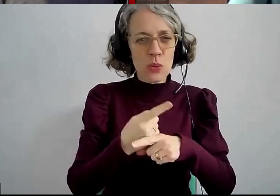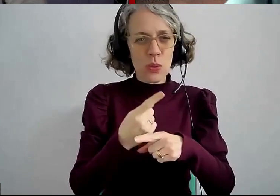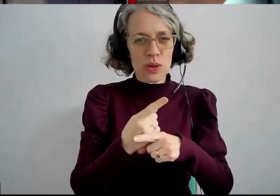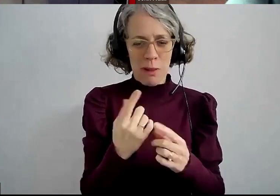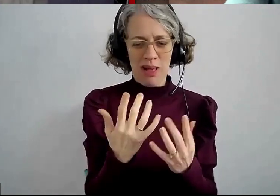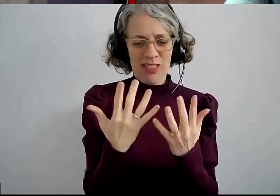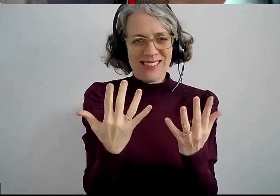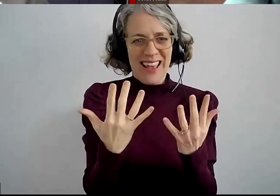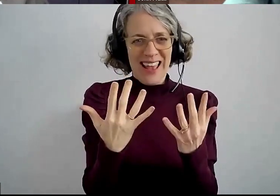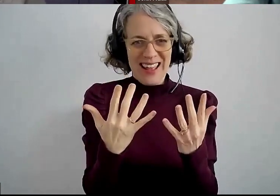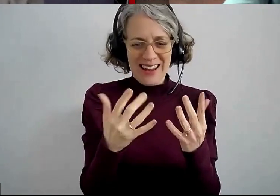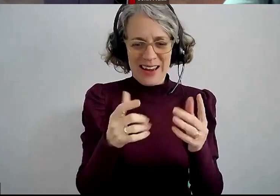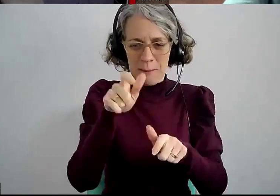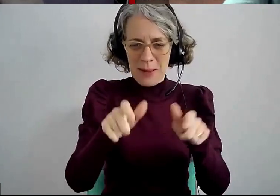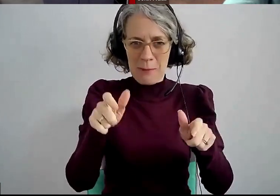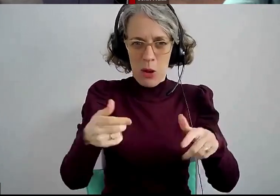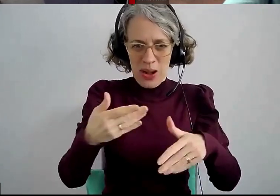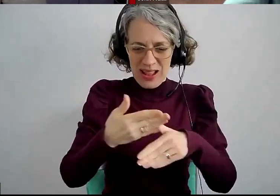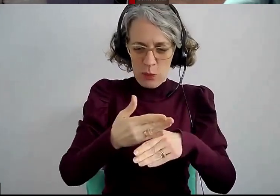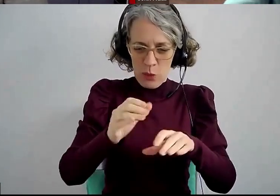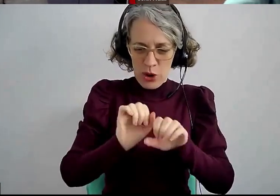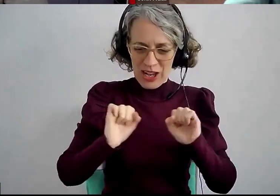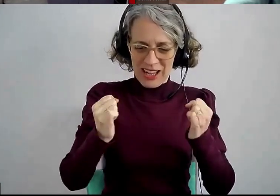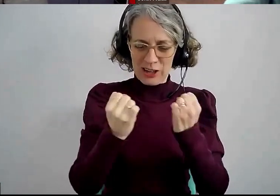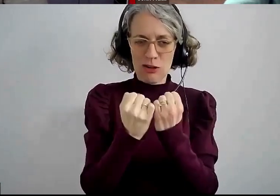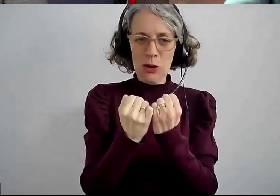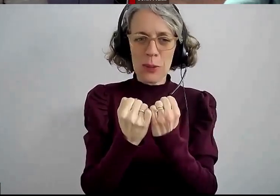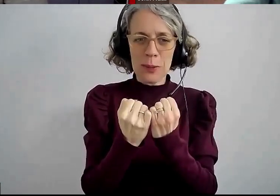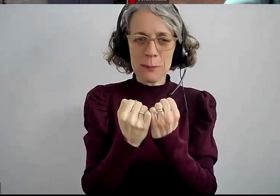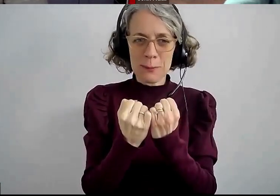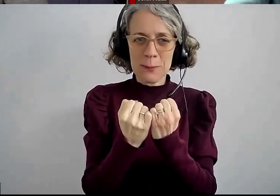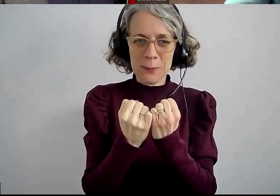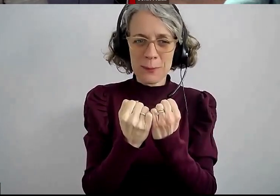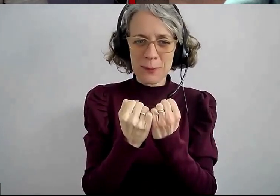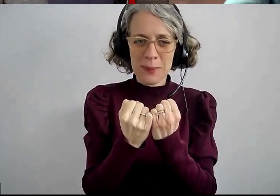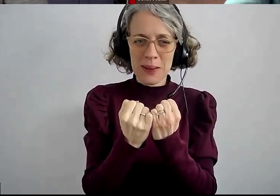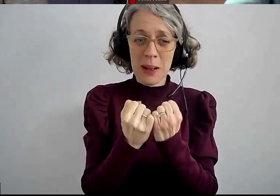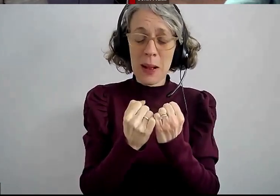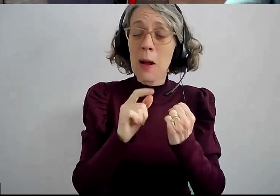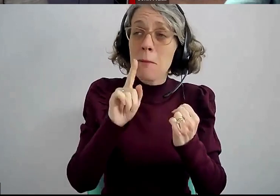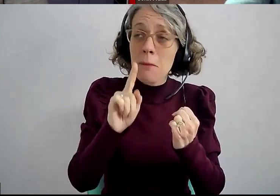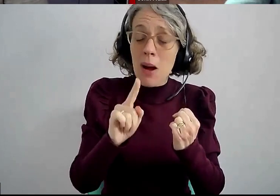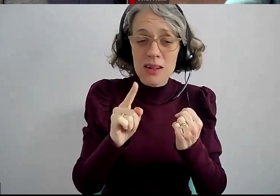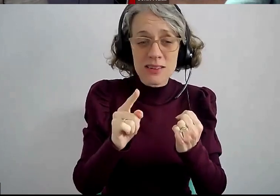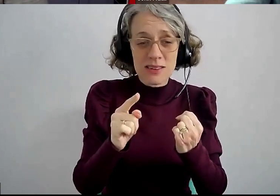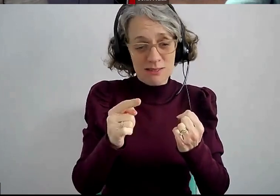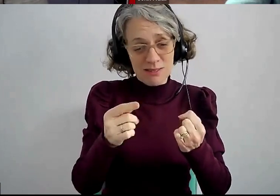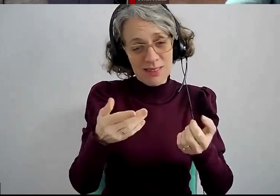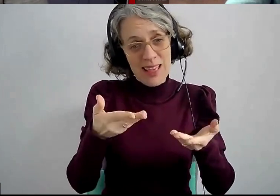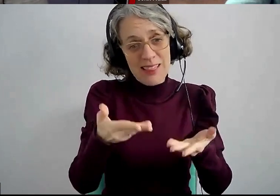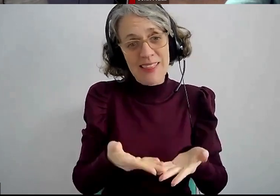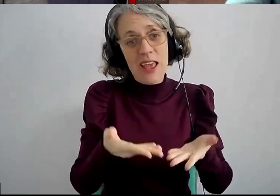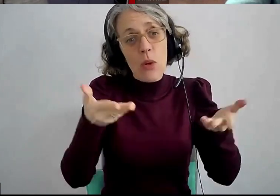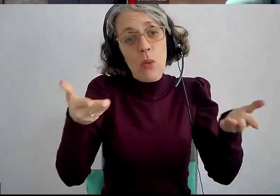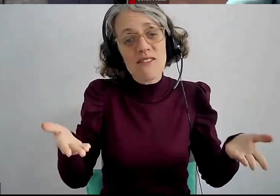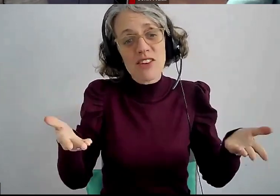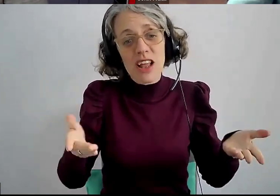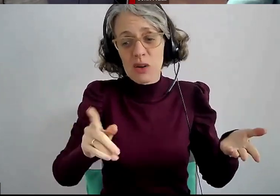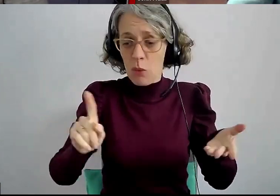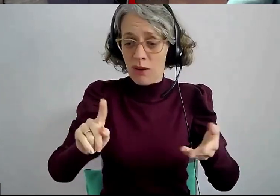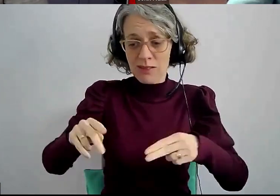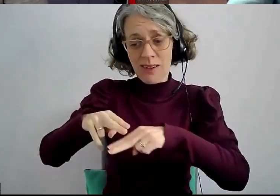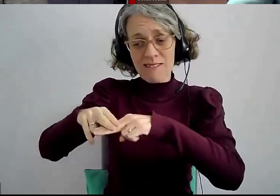work group and so on, but in the equivalent element in is the